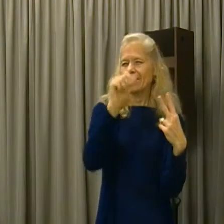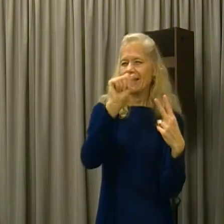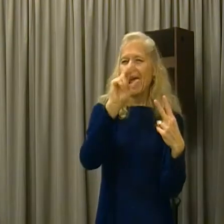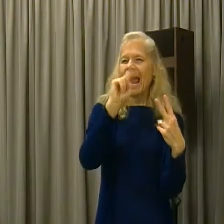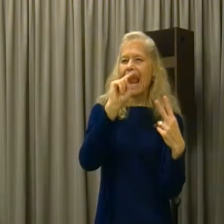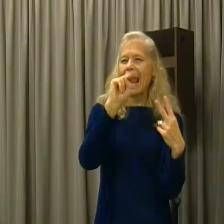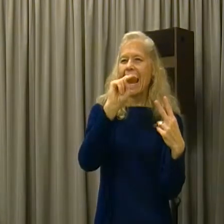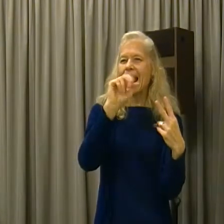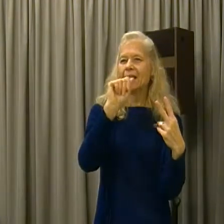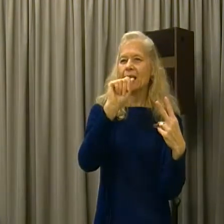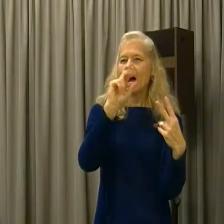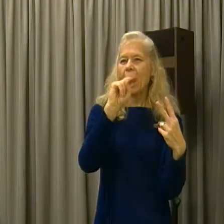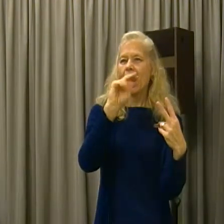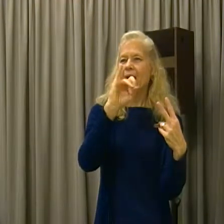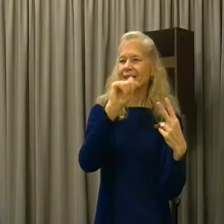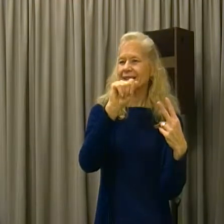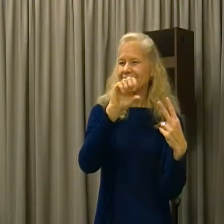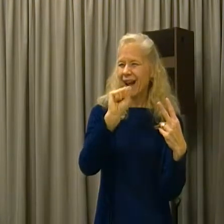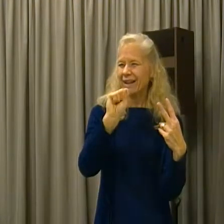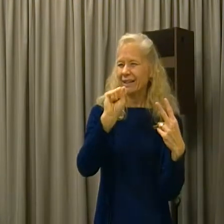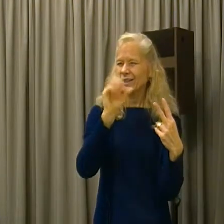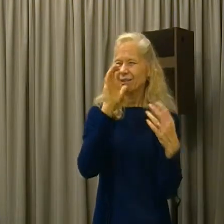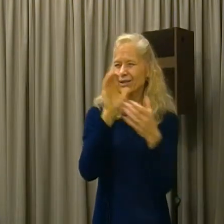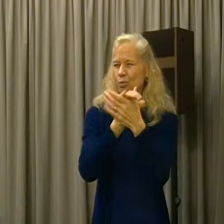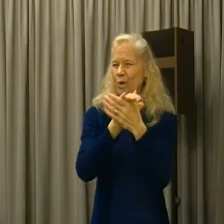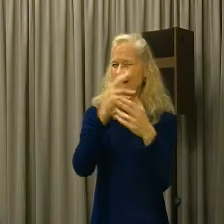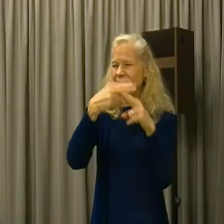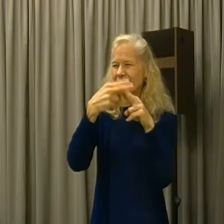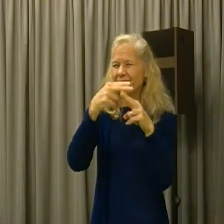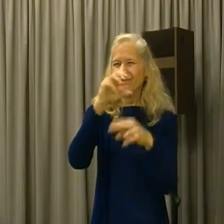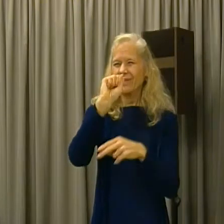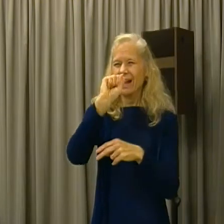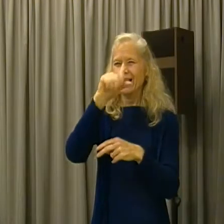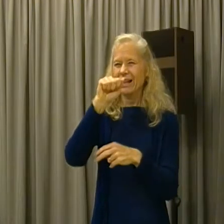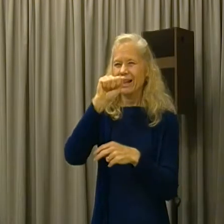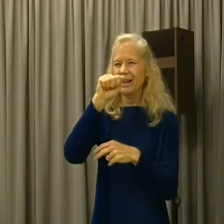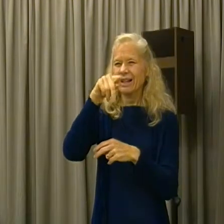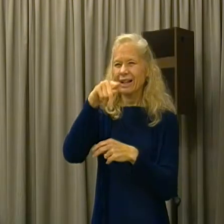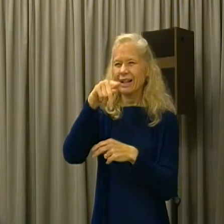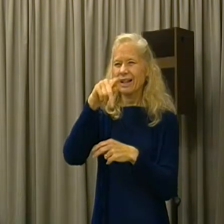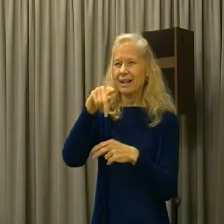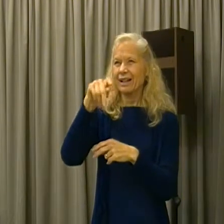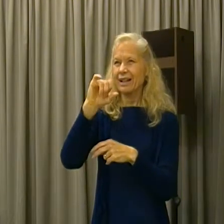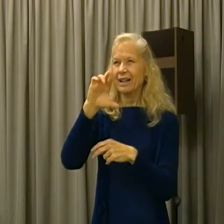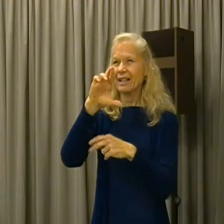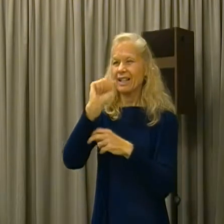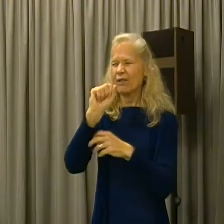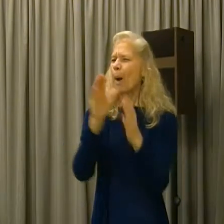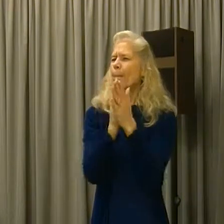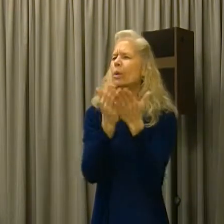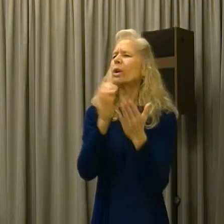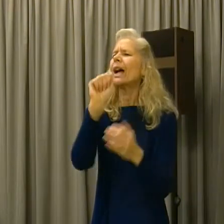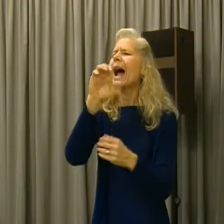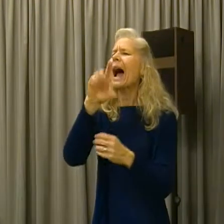all the money and save some for themselves. God took care of that, didn't he? He took care of their lives. Took them out of the